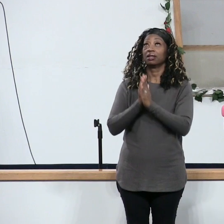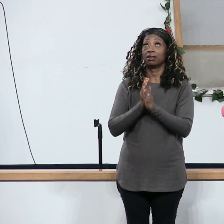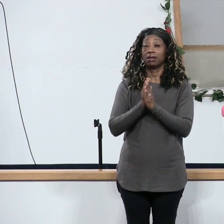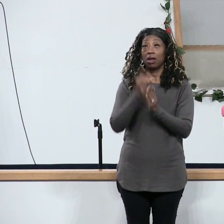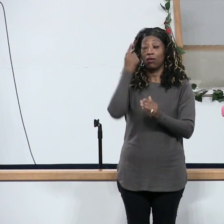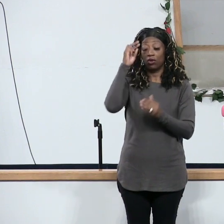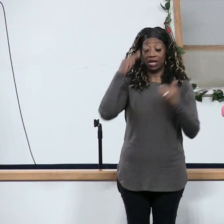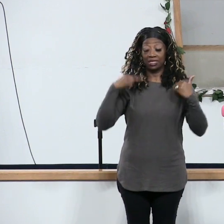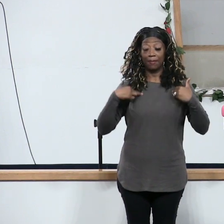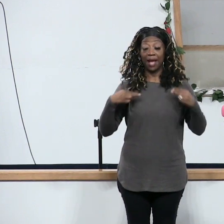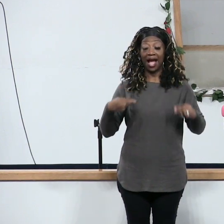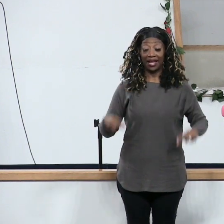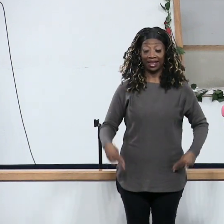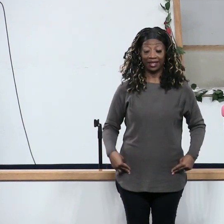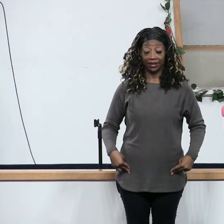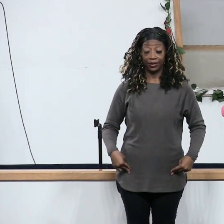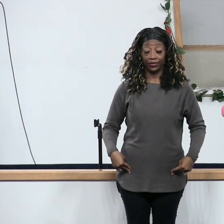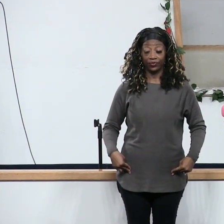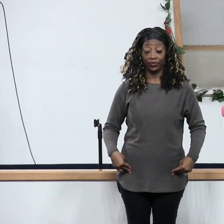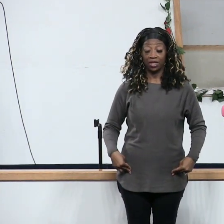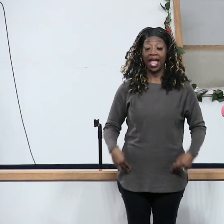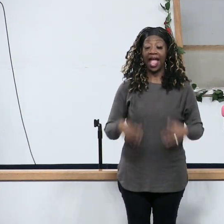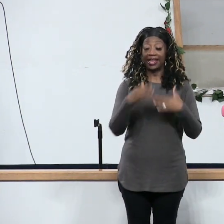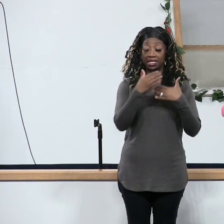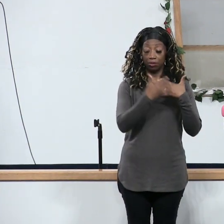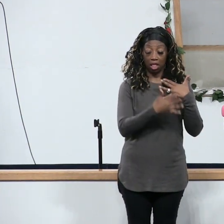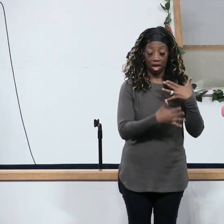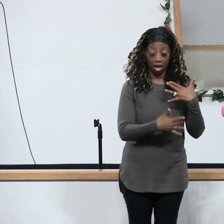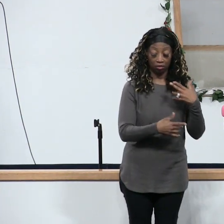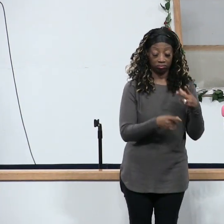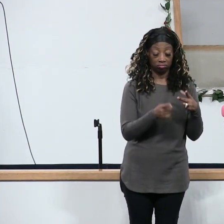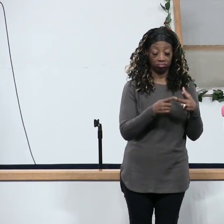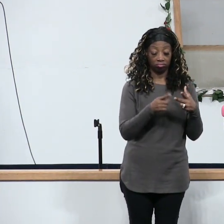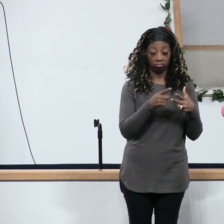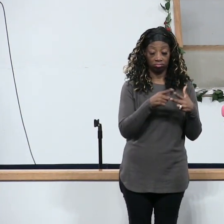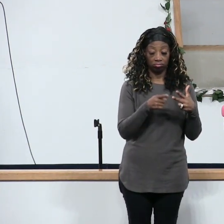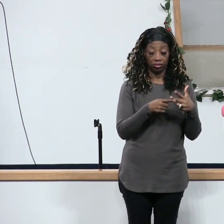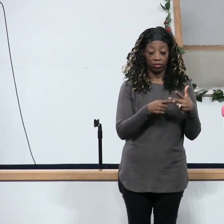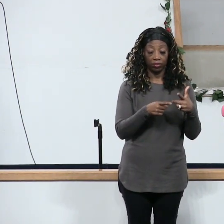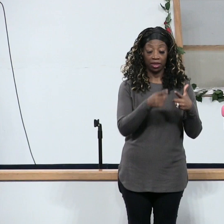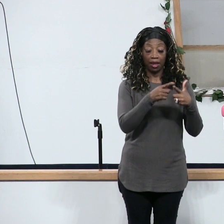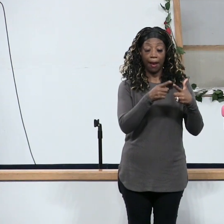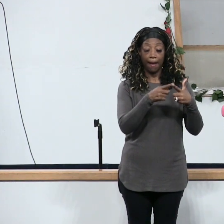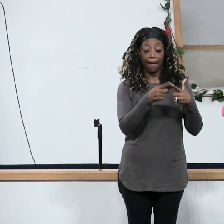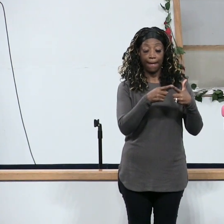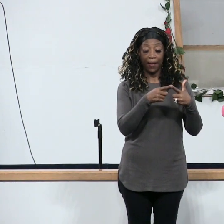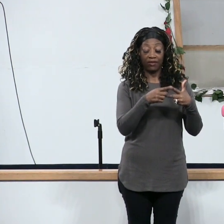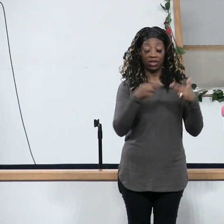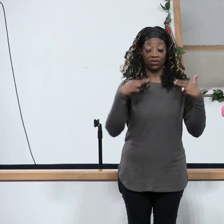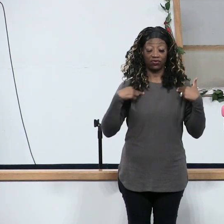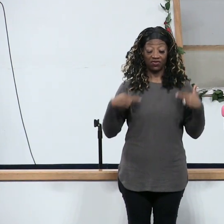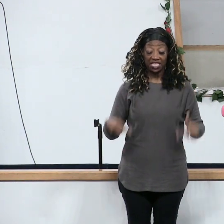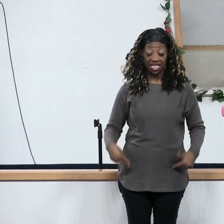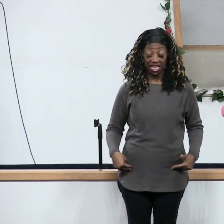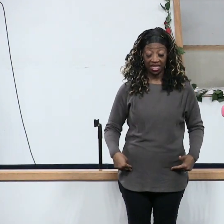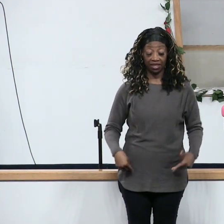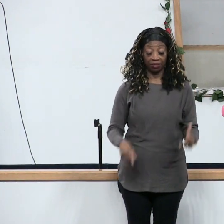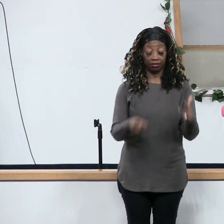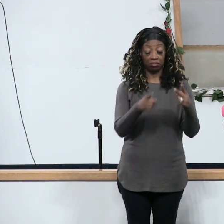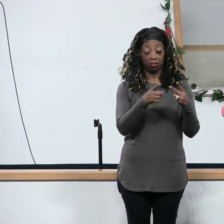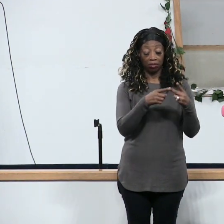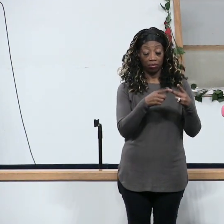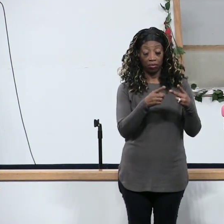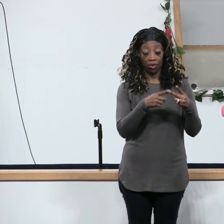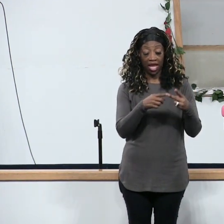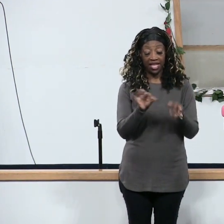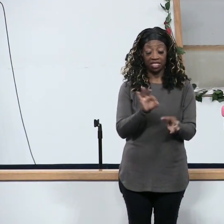for his body and his blood, but providing for us physically and providing for